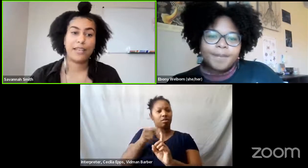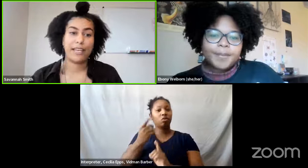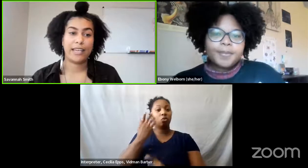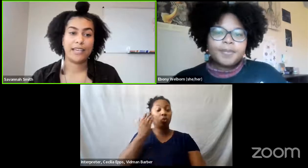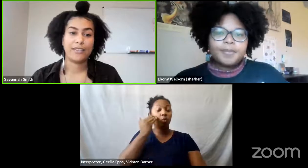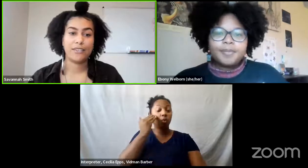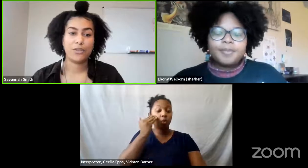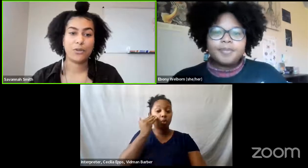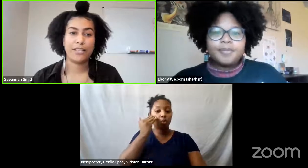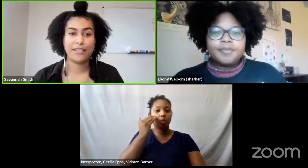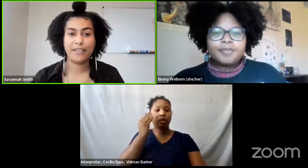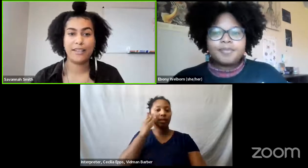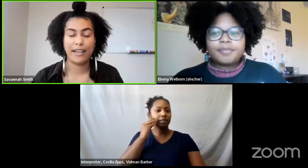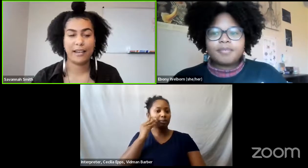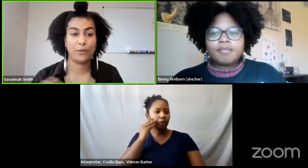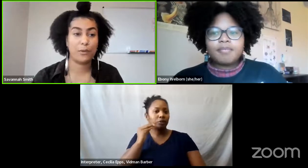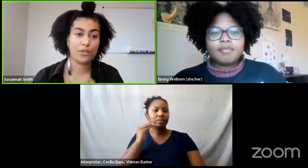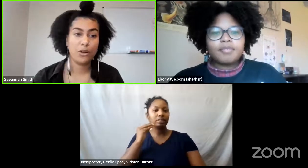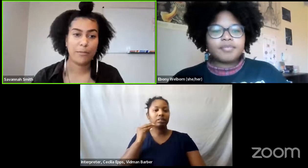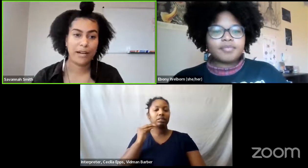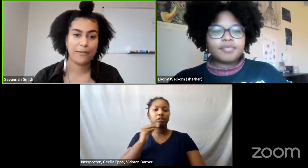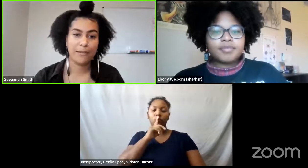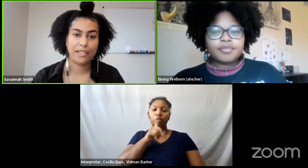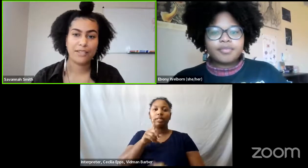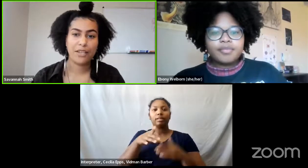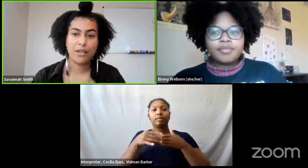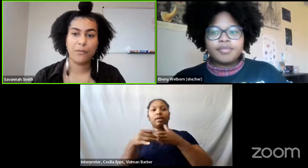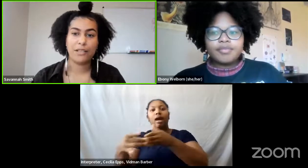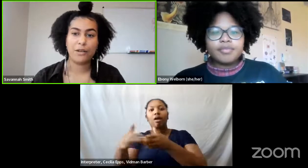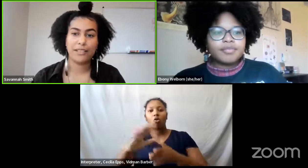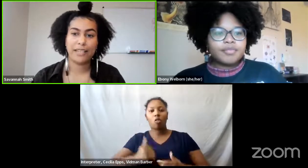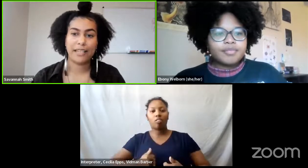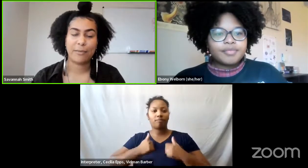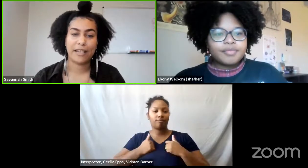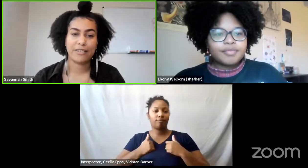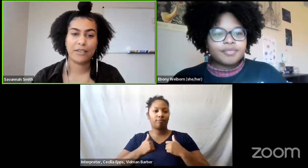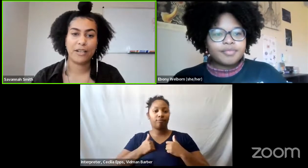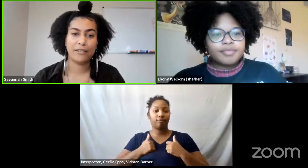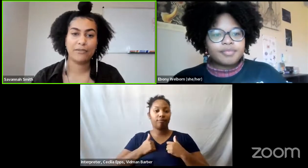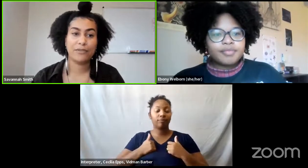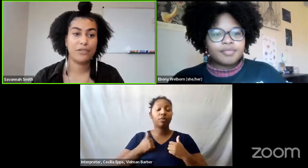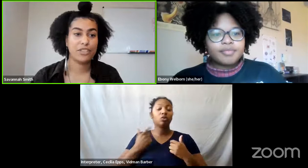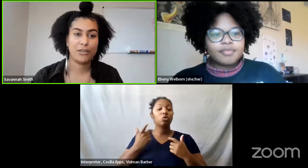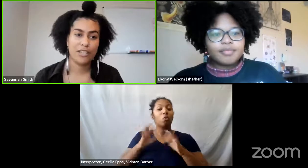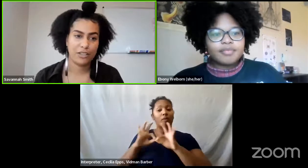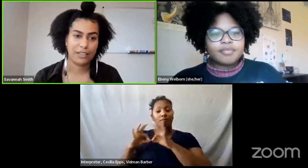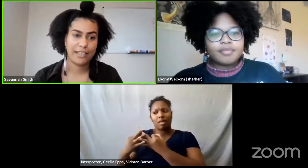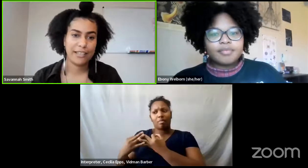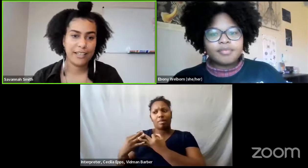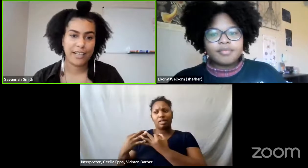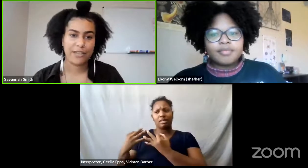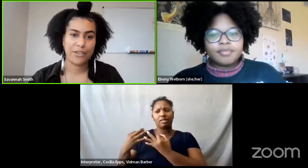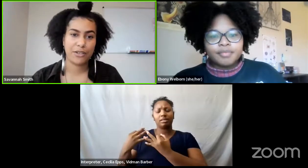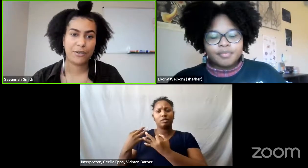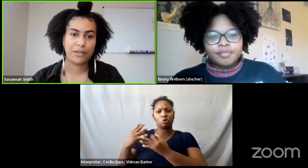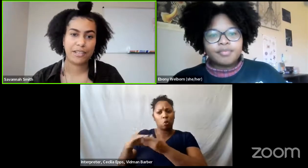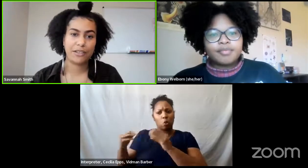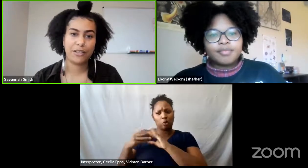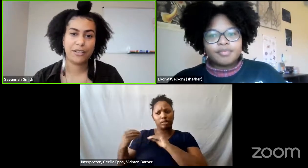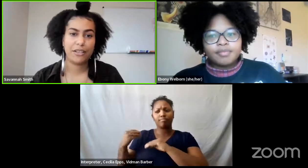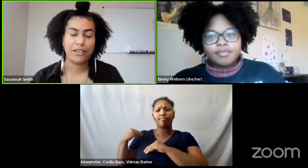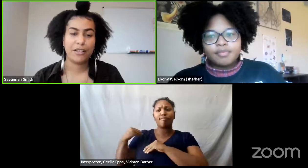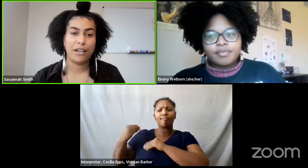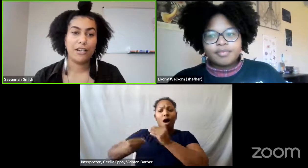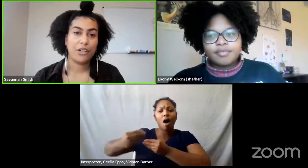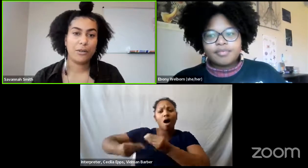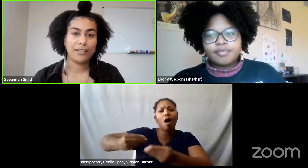lives, and the stories that we're told by our families, we know that they get passed on generationally. And so